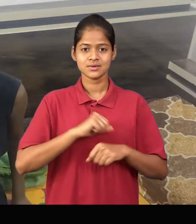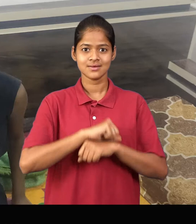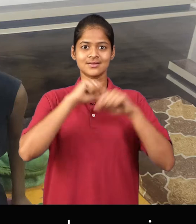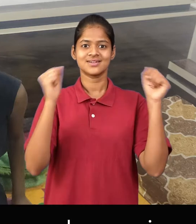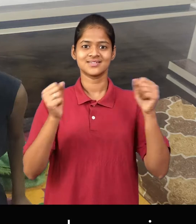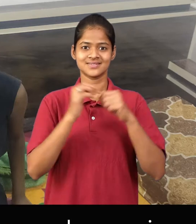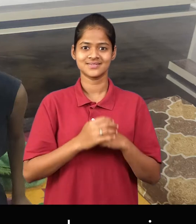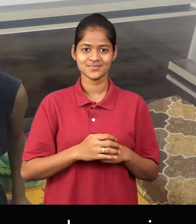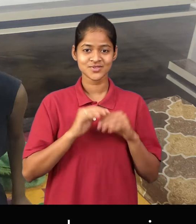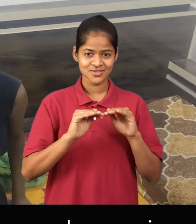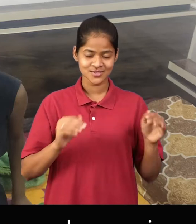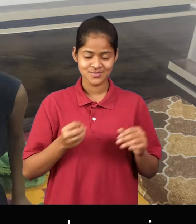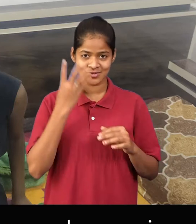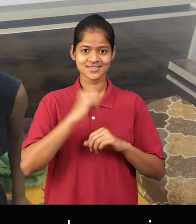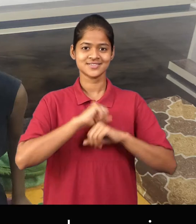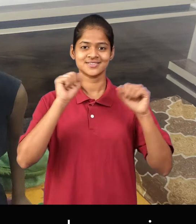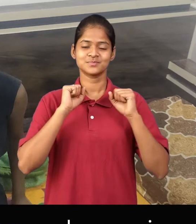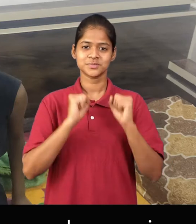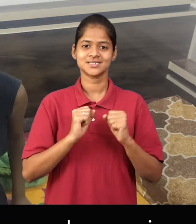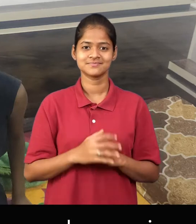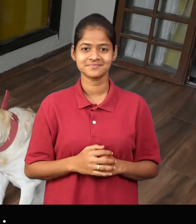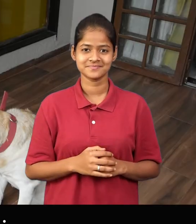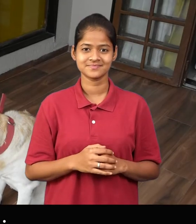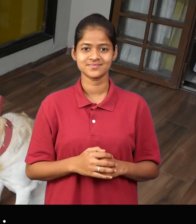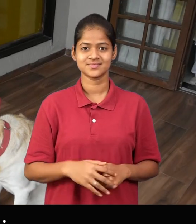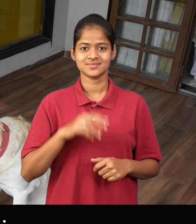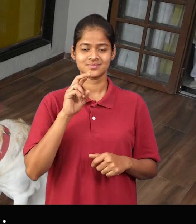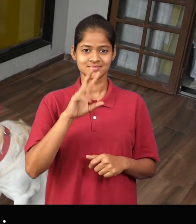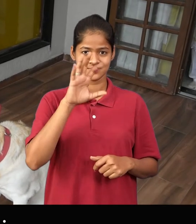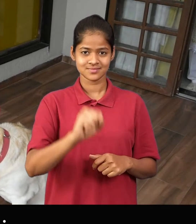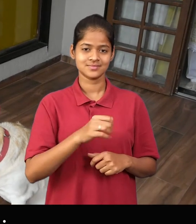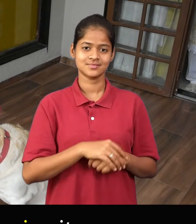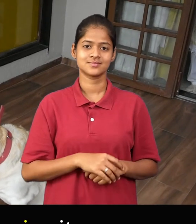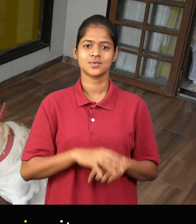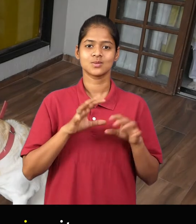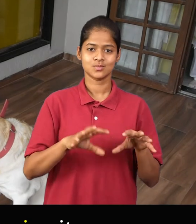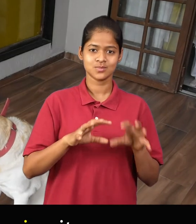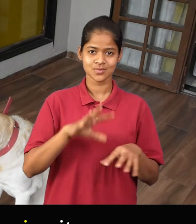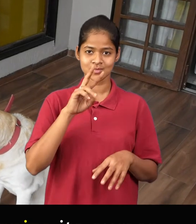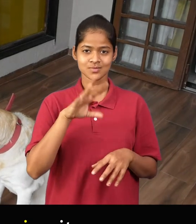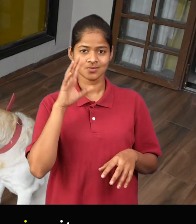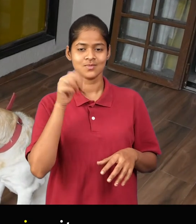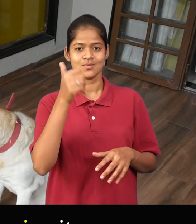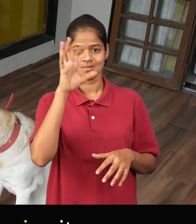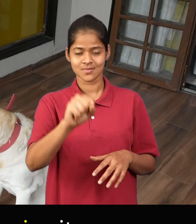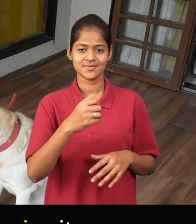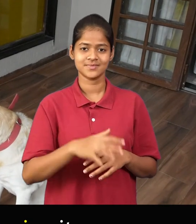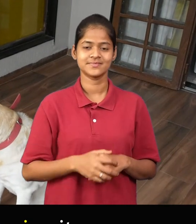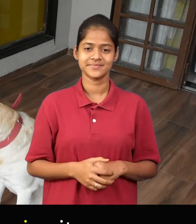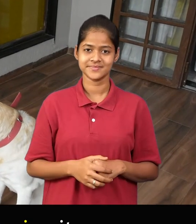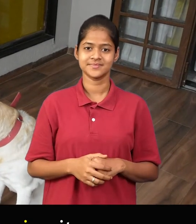Children should wake up early morning. Recognize The dog could recognize